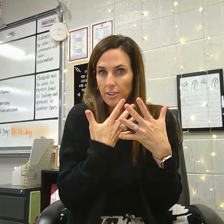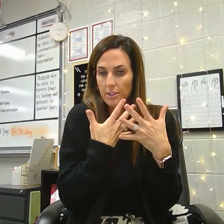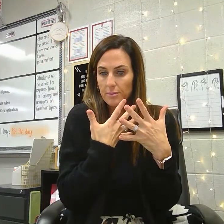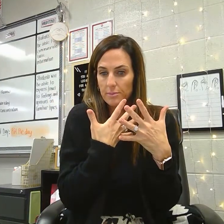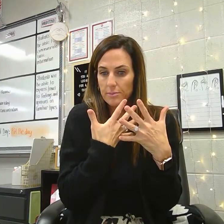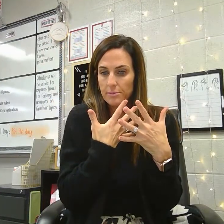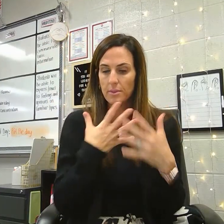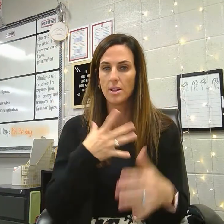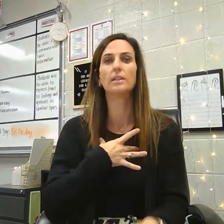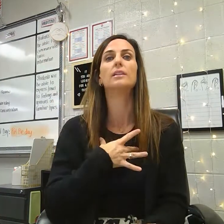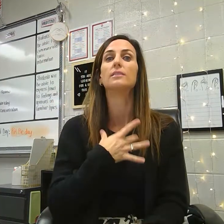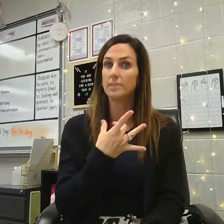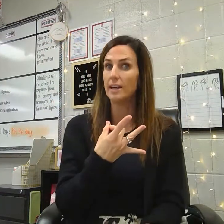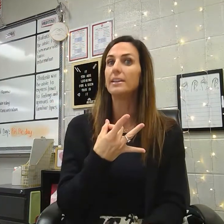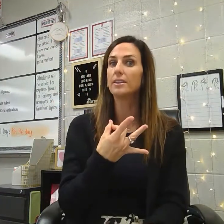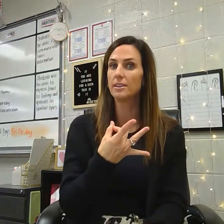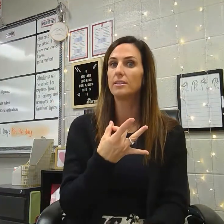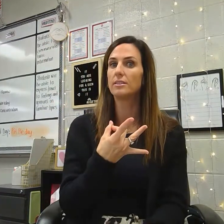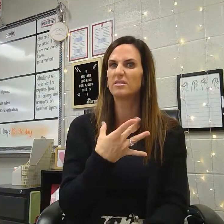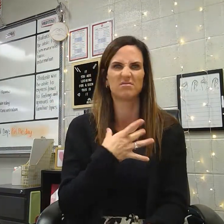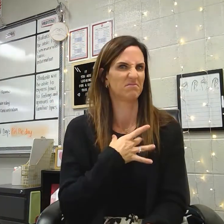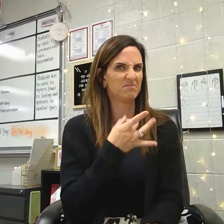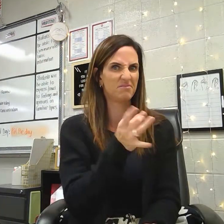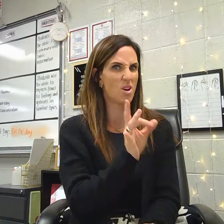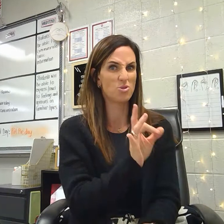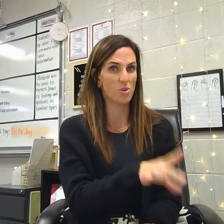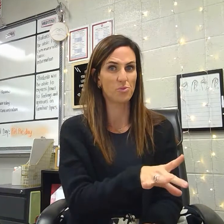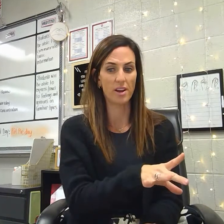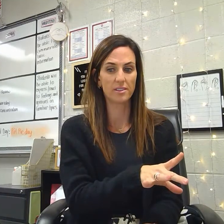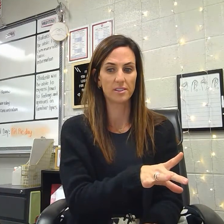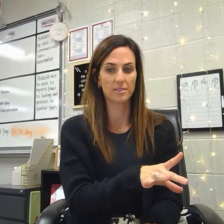scared, like, don't like,